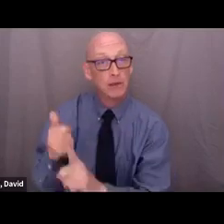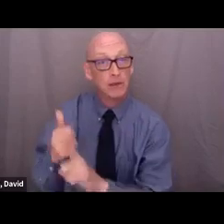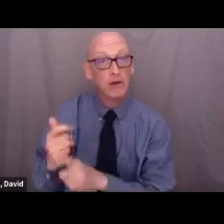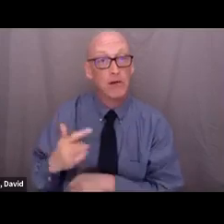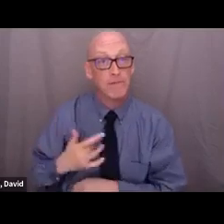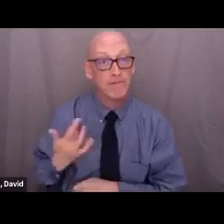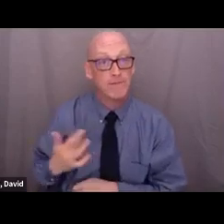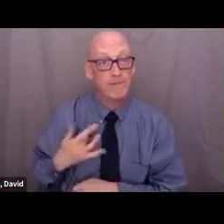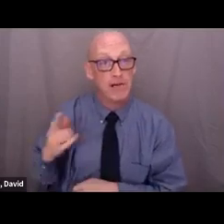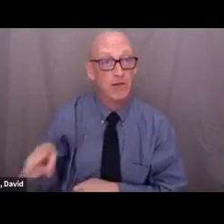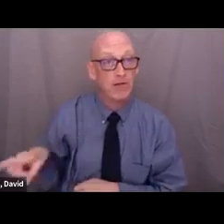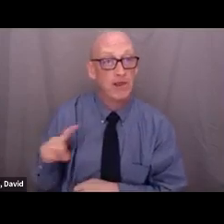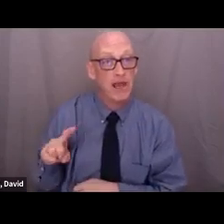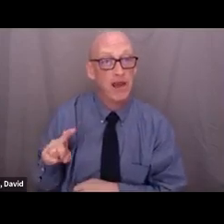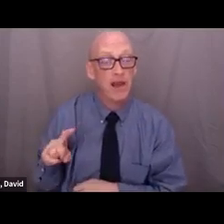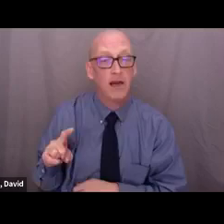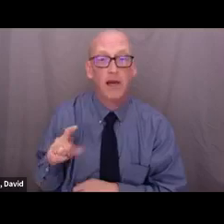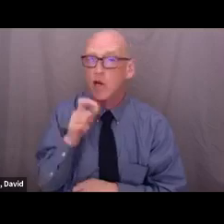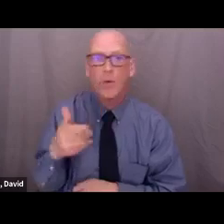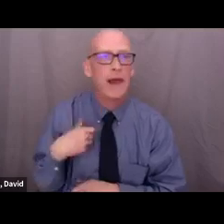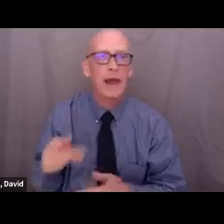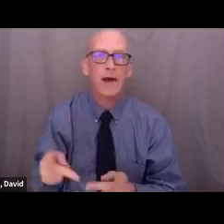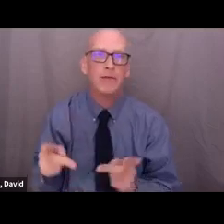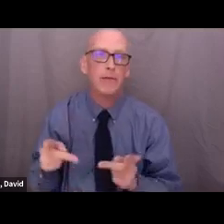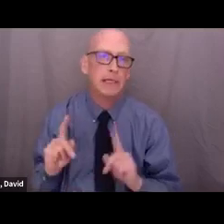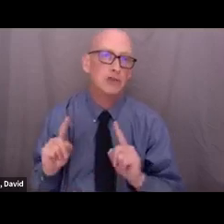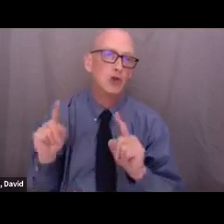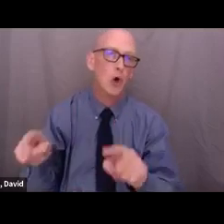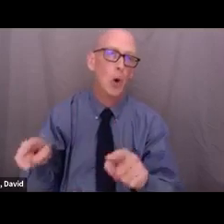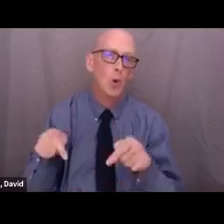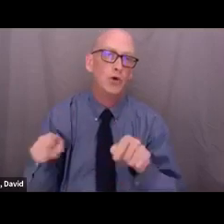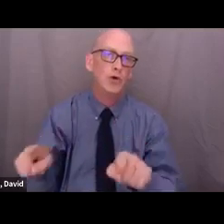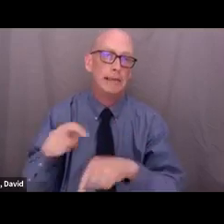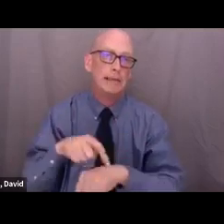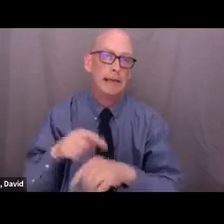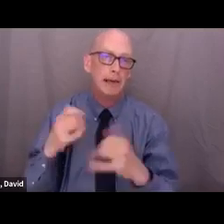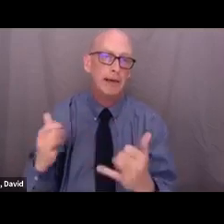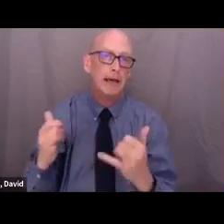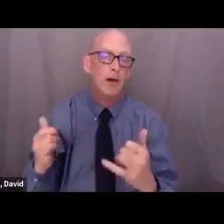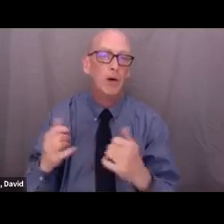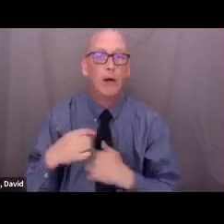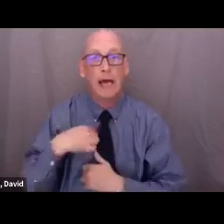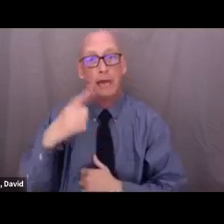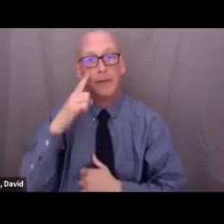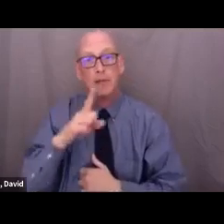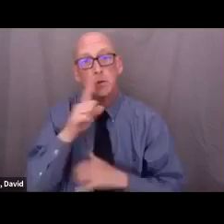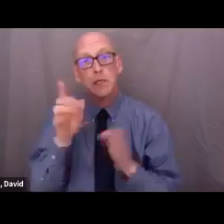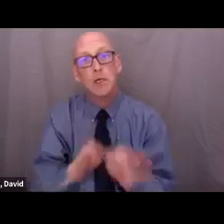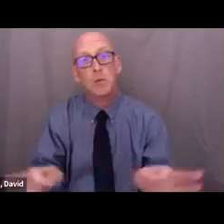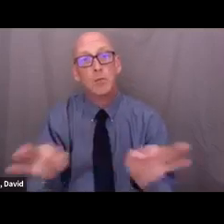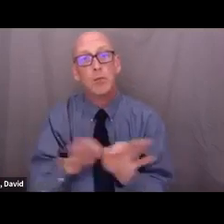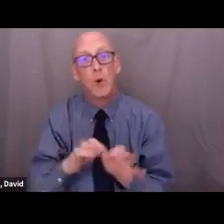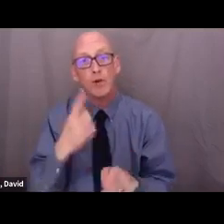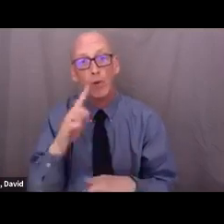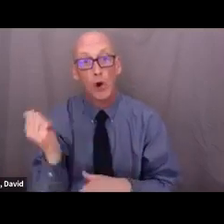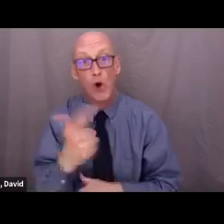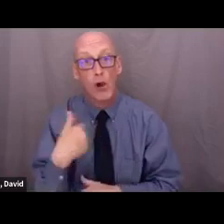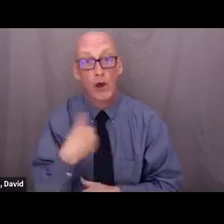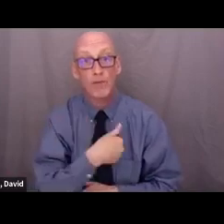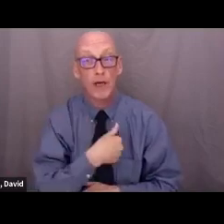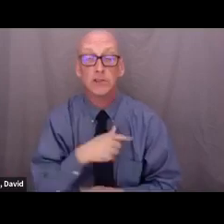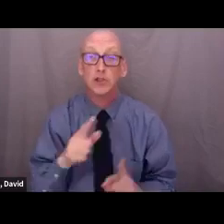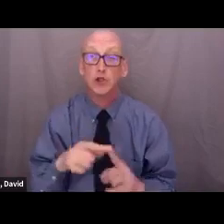they don't have a place to go to during this time. And I just think that it's important for all of us to continue to educate ourselves